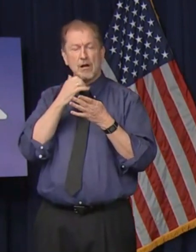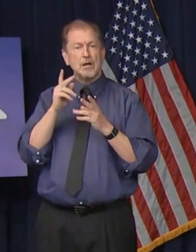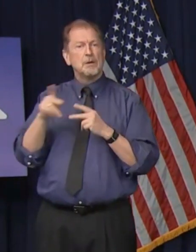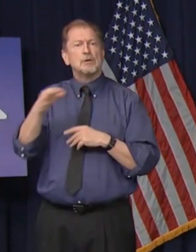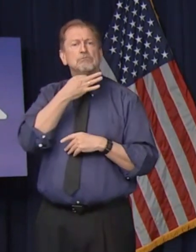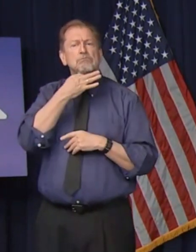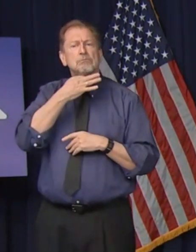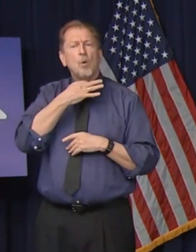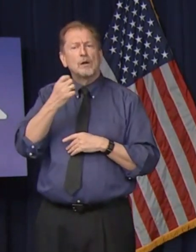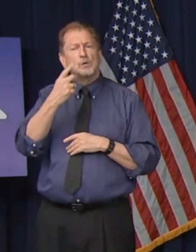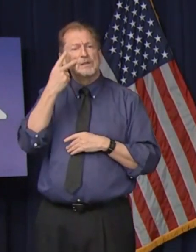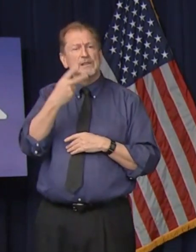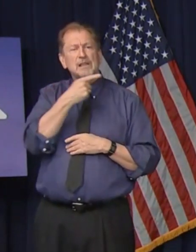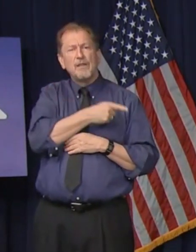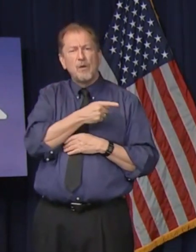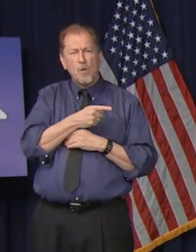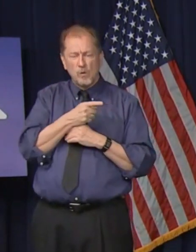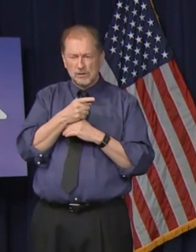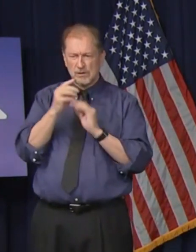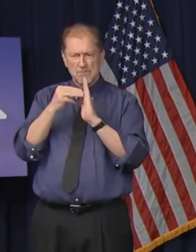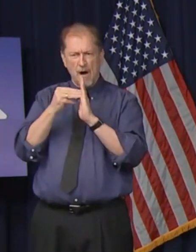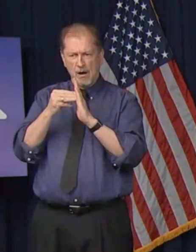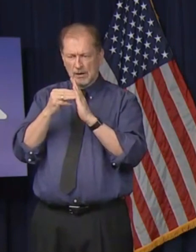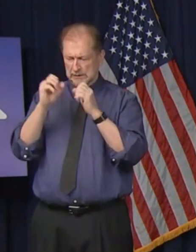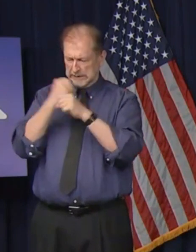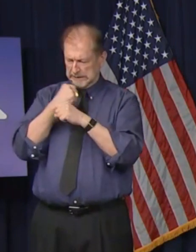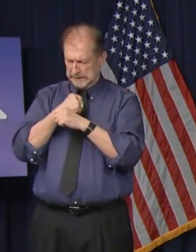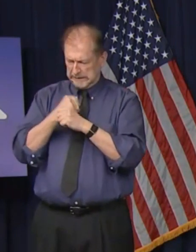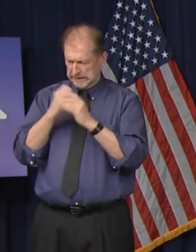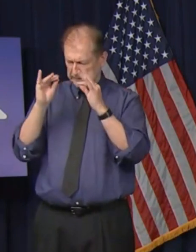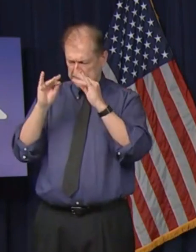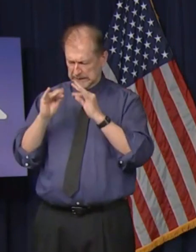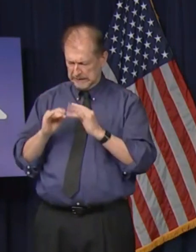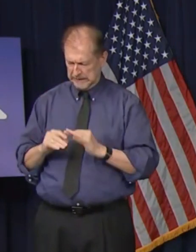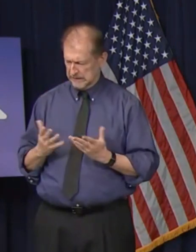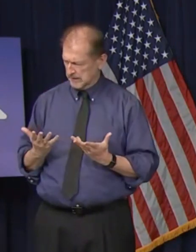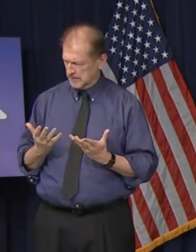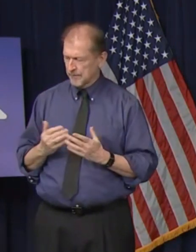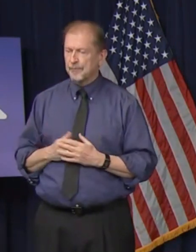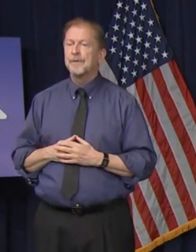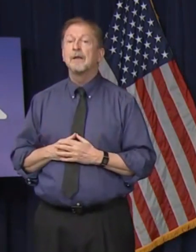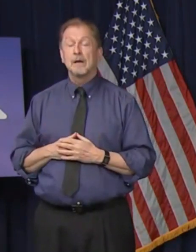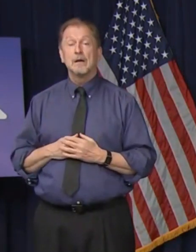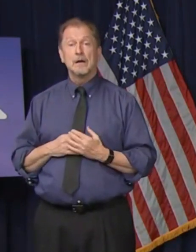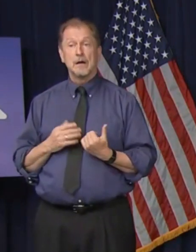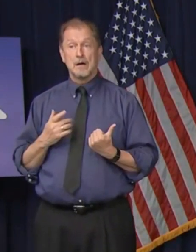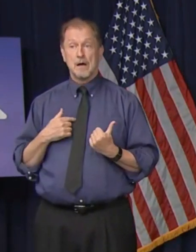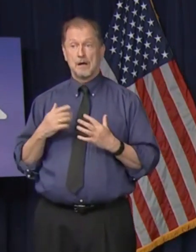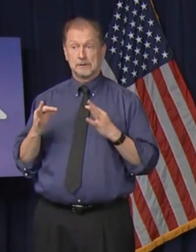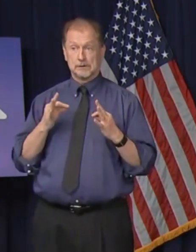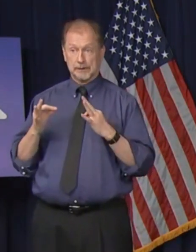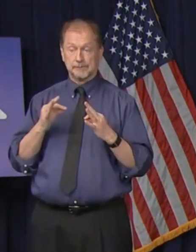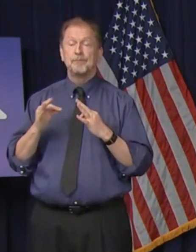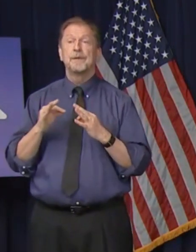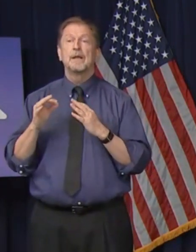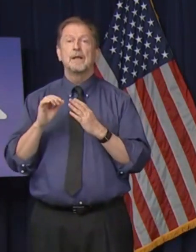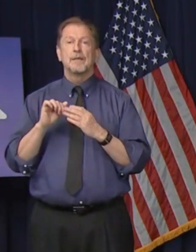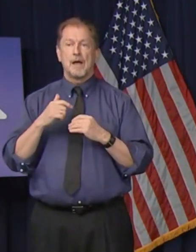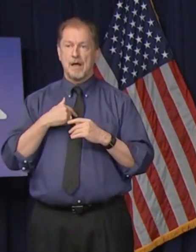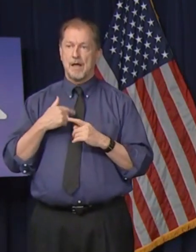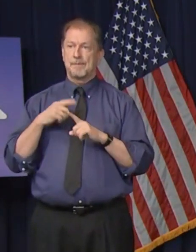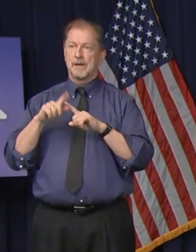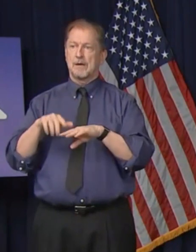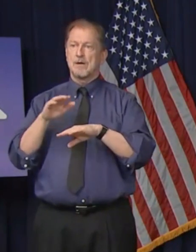you're using to make these life-altering decisions? So I think I made clear, but I'll repeat that I've relied upon